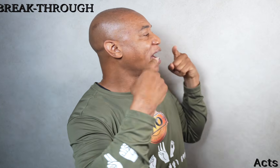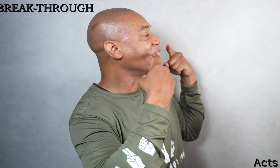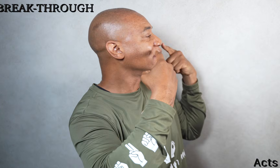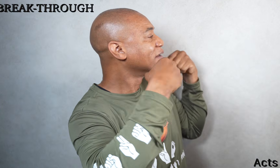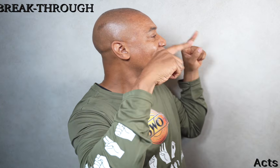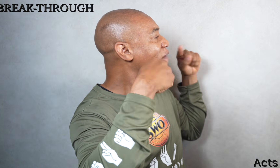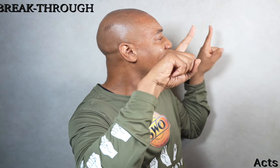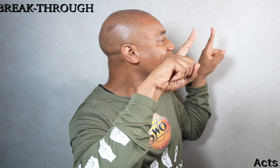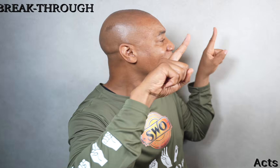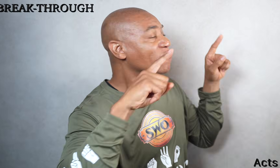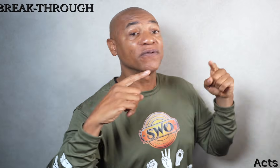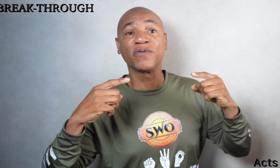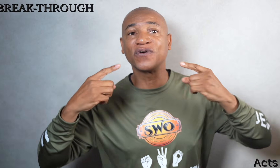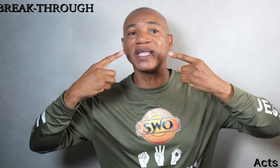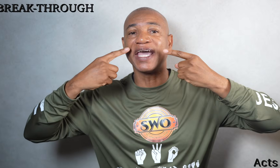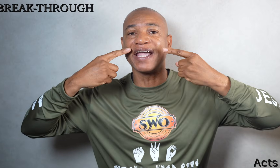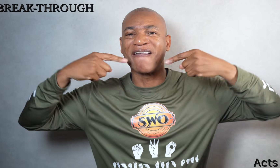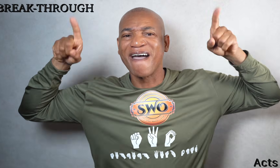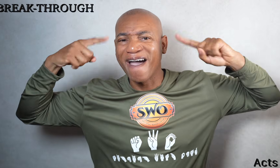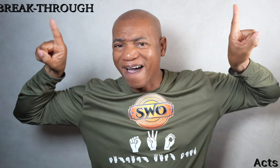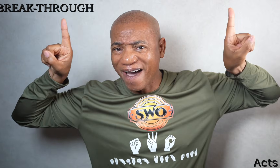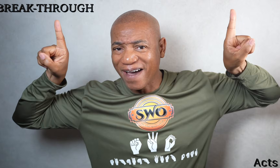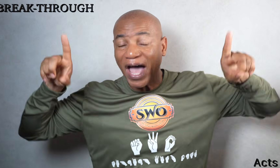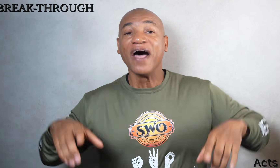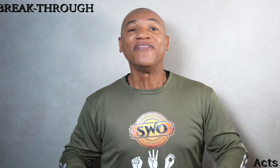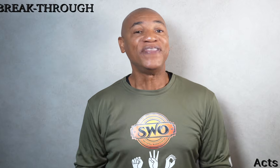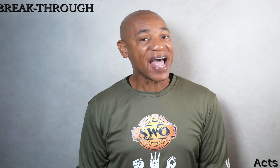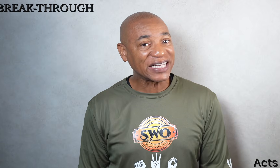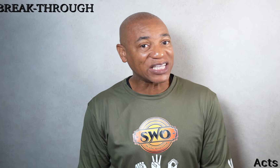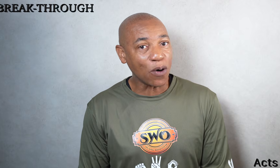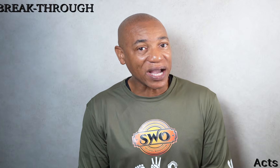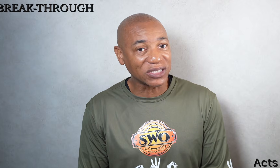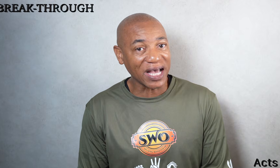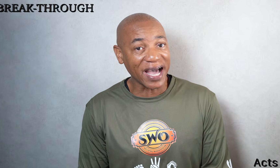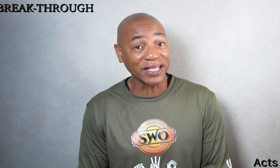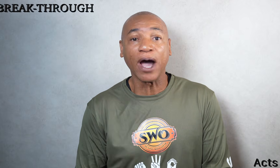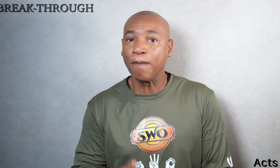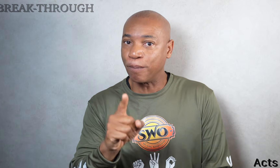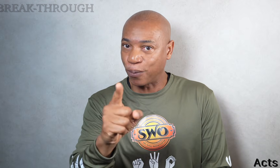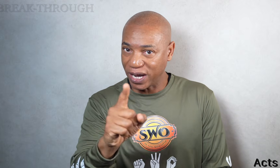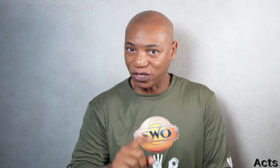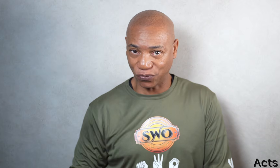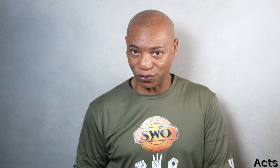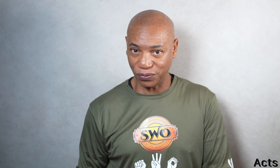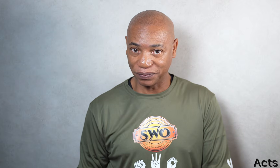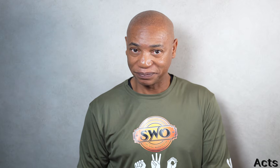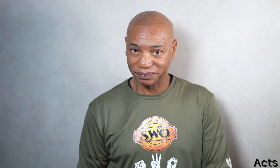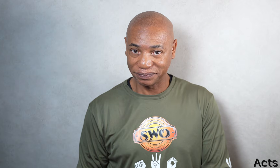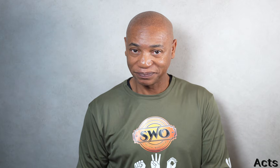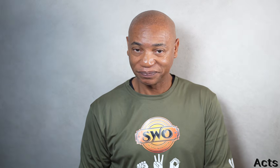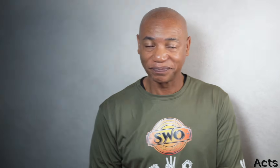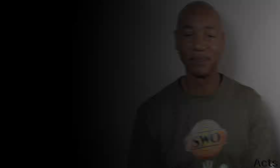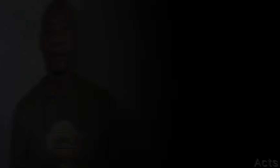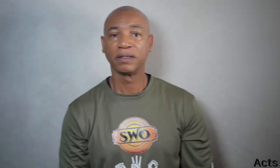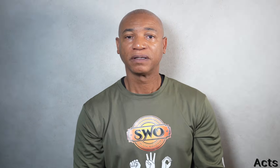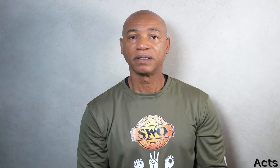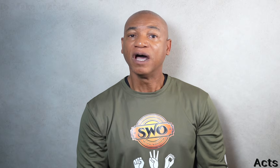side, from the front again. That is how I sign breakthrough. For